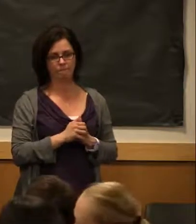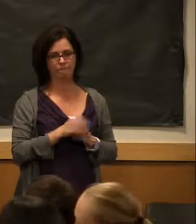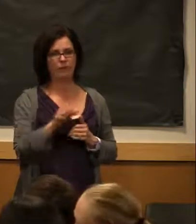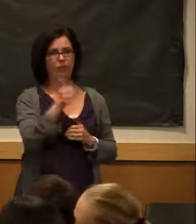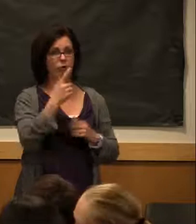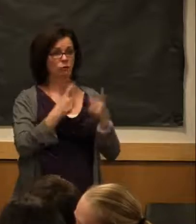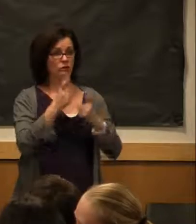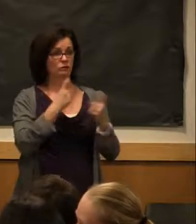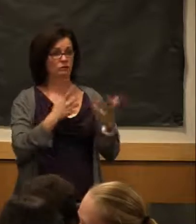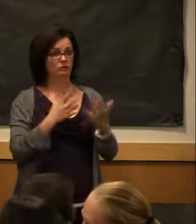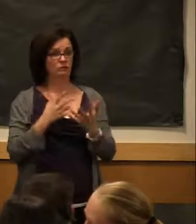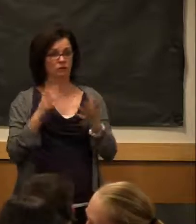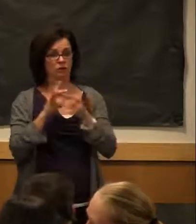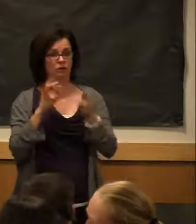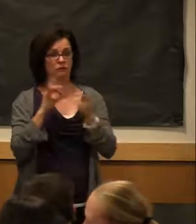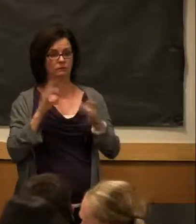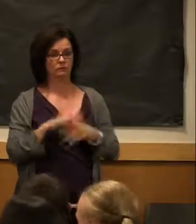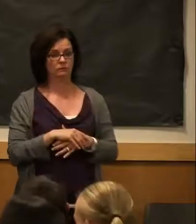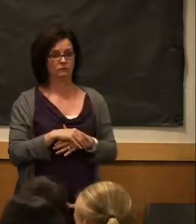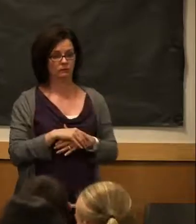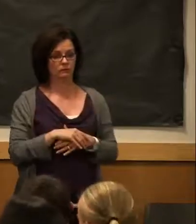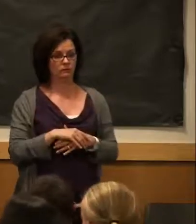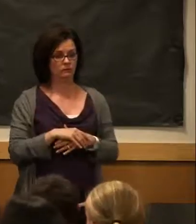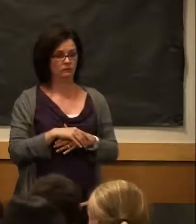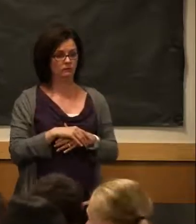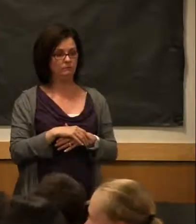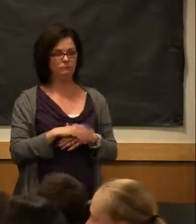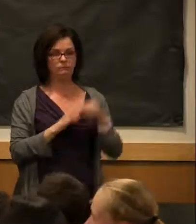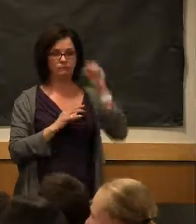Any other questions or comments?